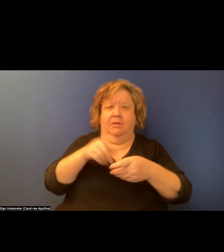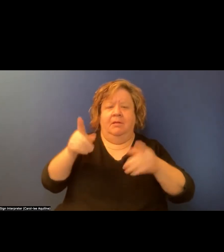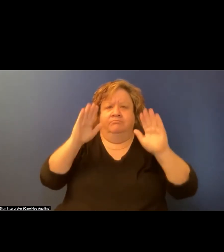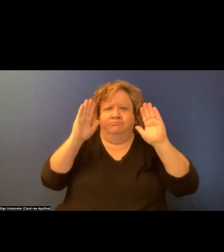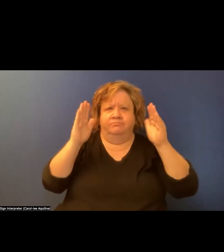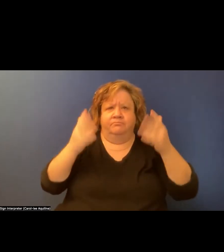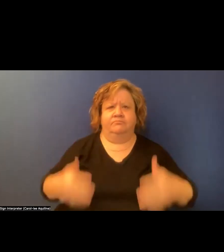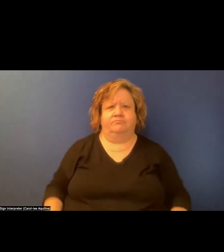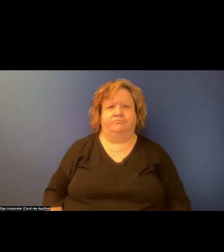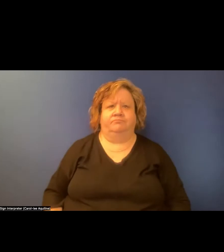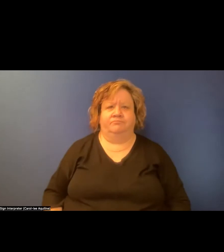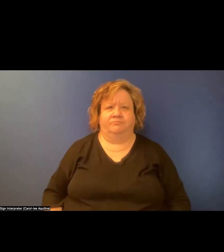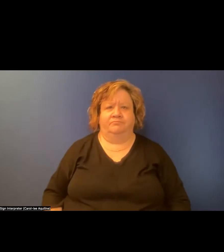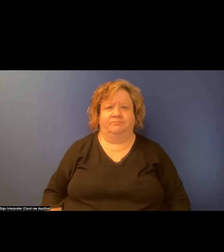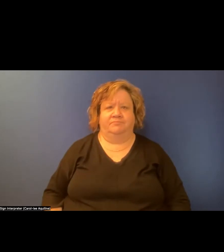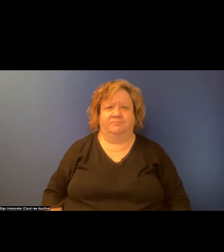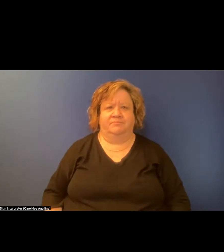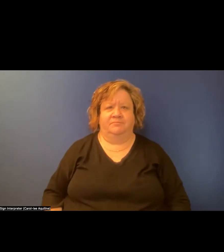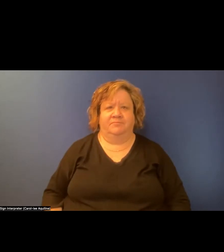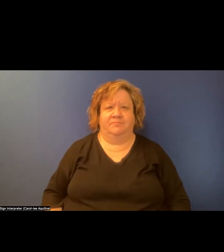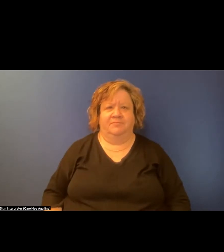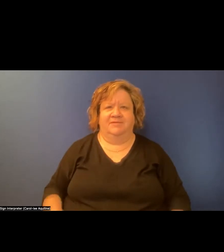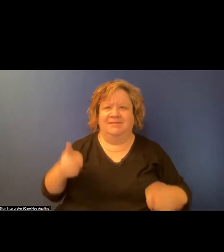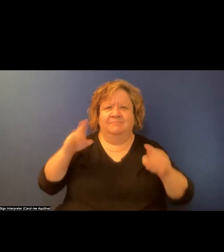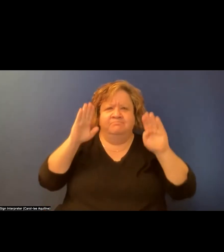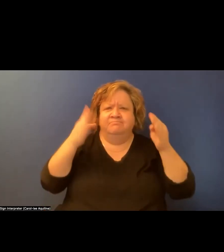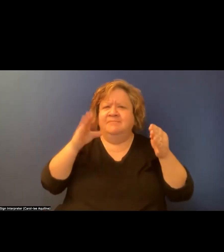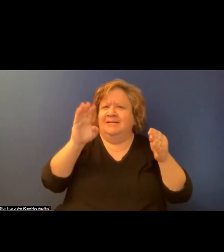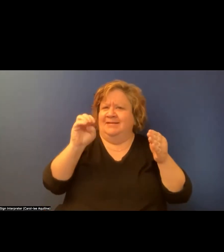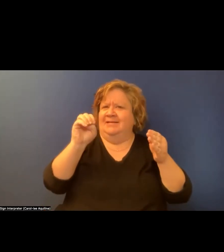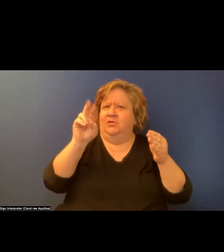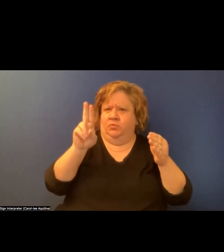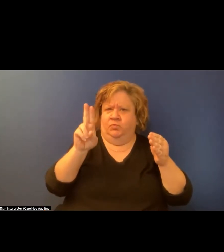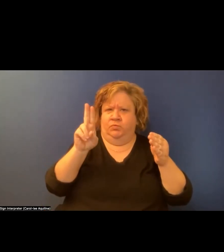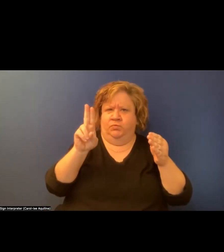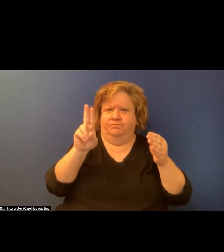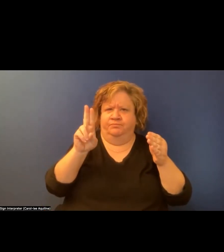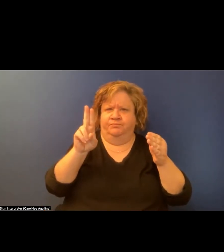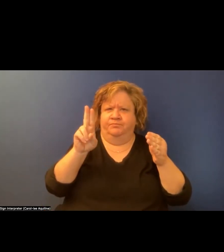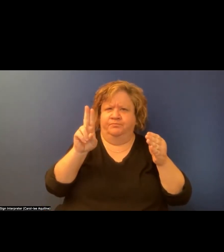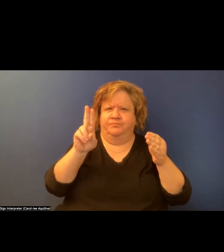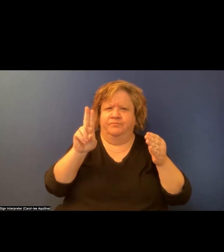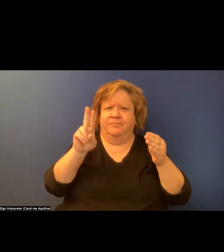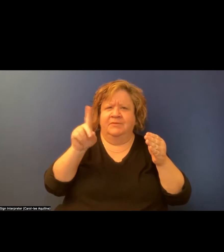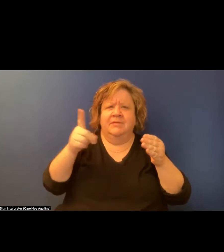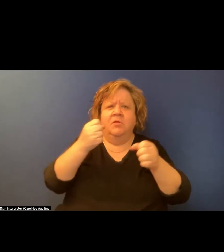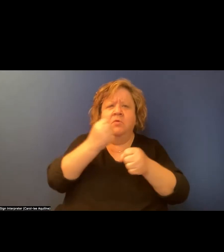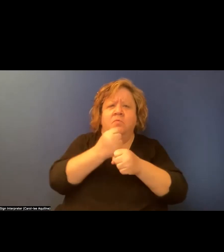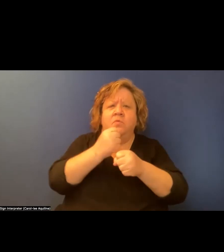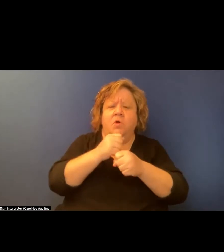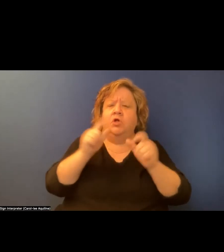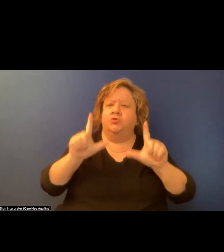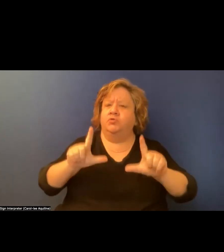He has worked at finance mission in Shanghai, Tokyo, Brussels, Sofia, and Madrid. Uwan will